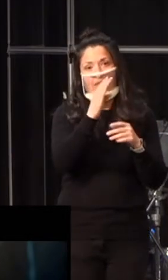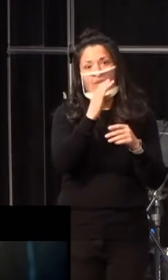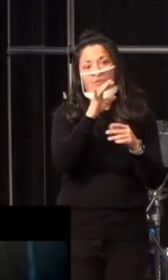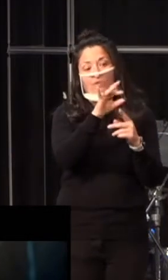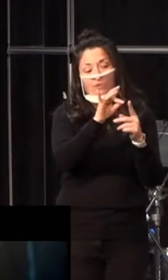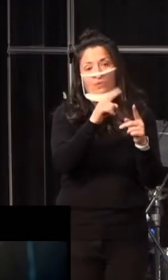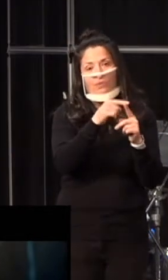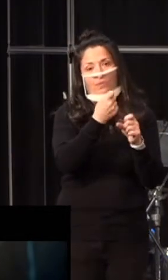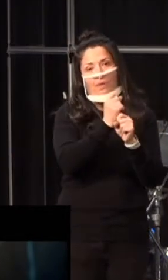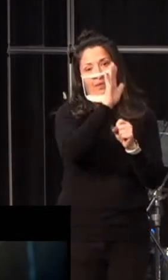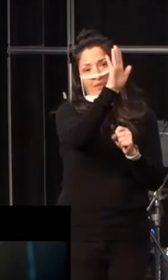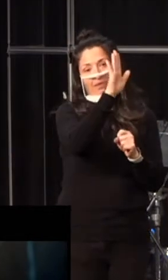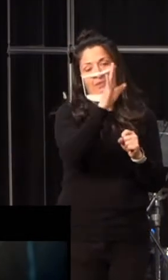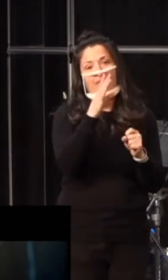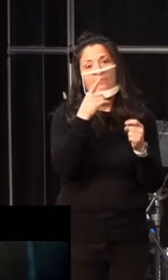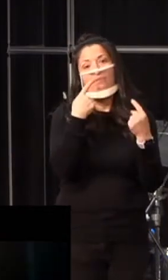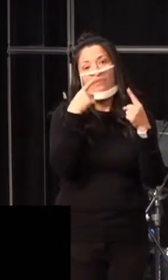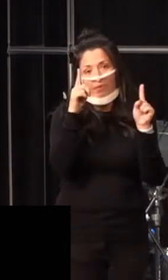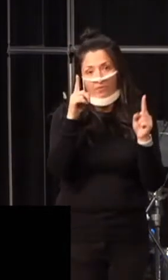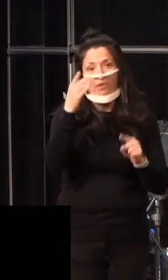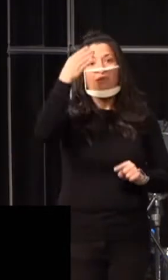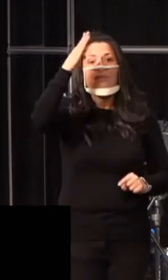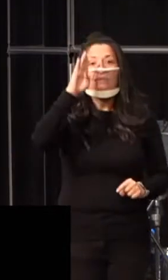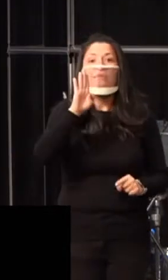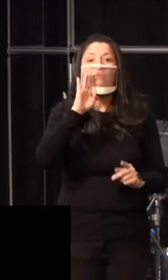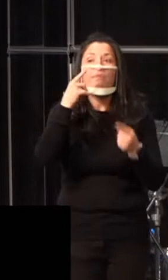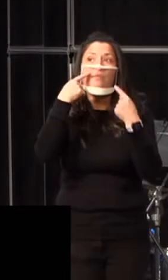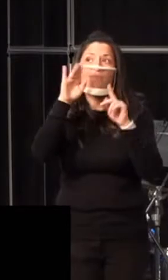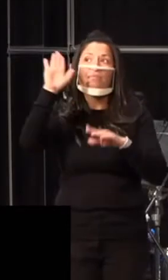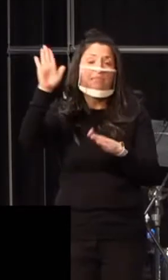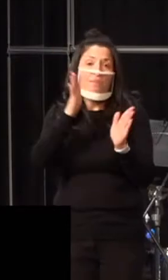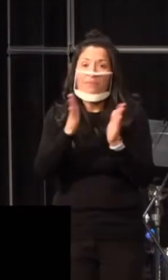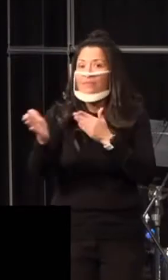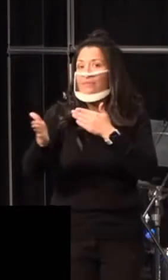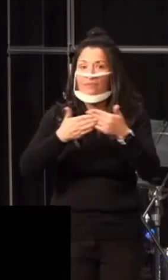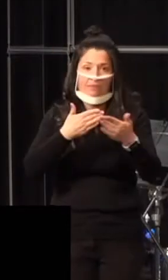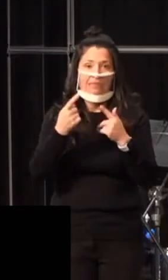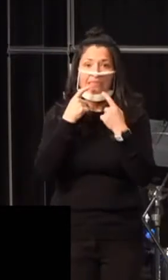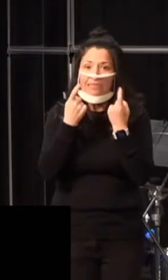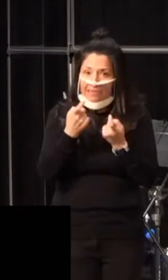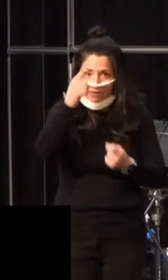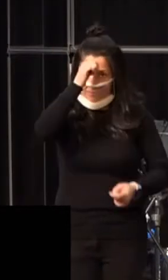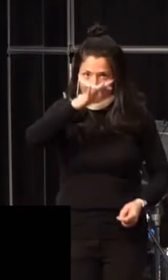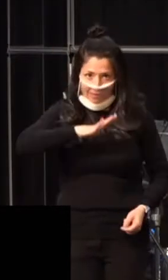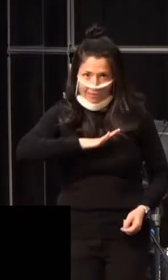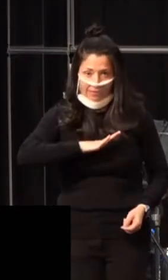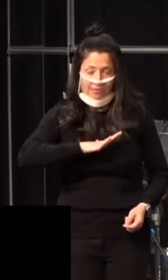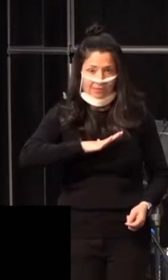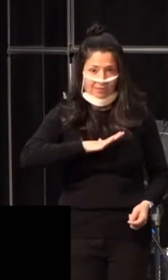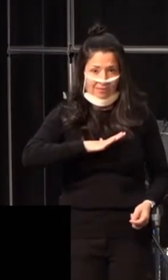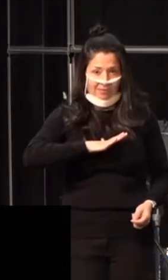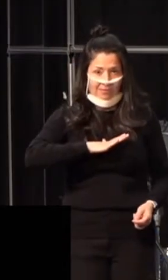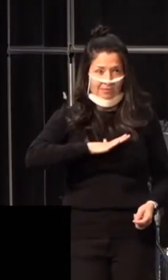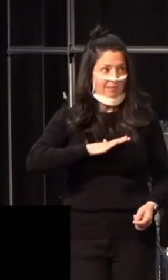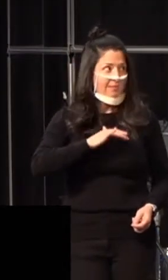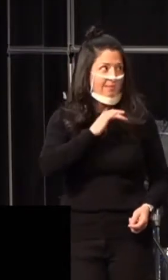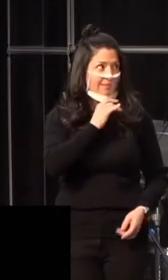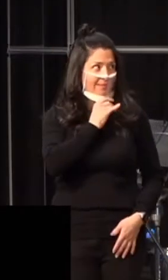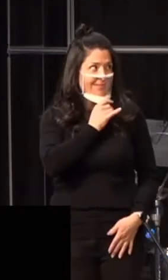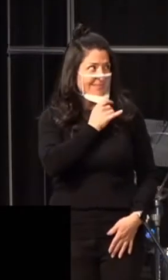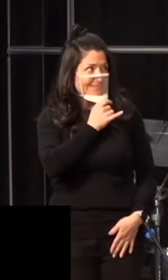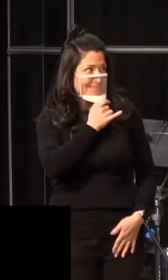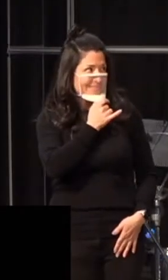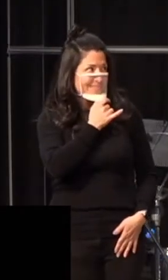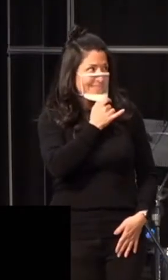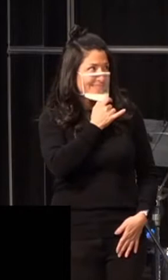for today. God will accomplish his plan despite sinful man. You like how that rhymes there for the teachers out there? It helps